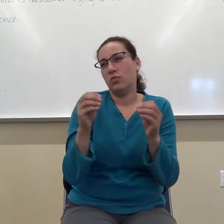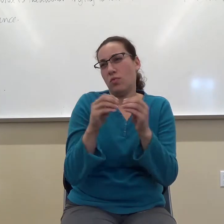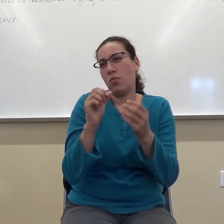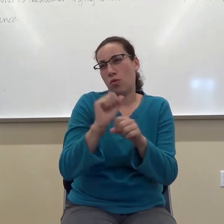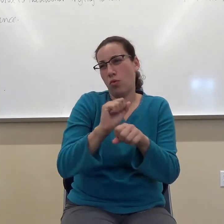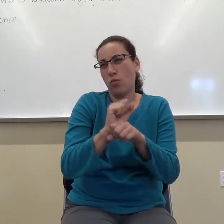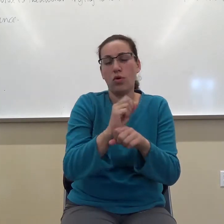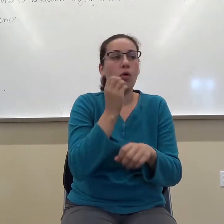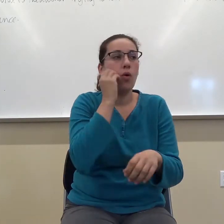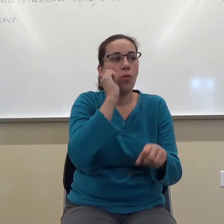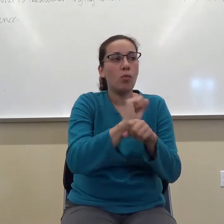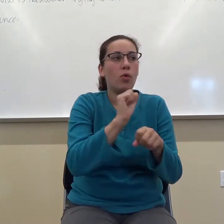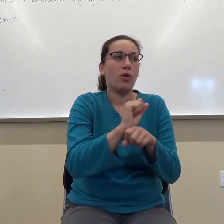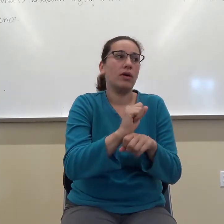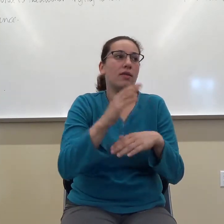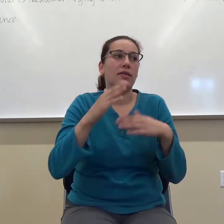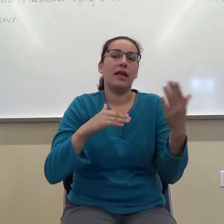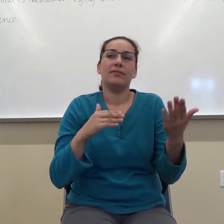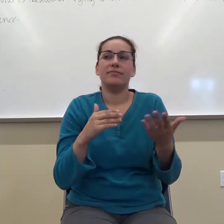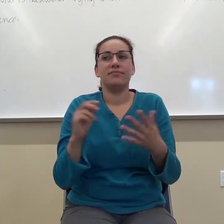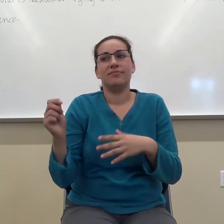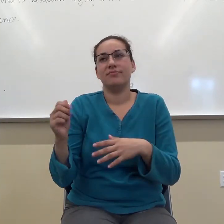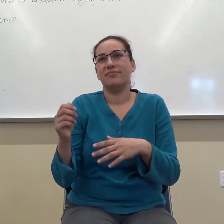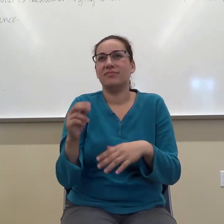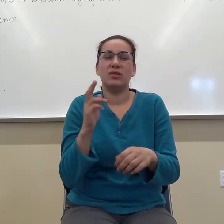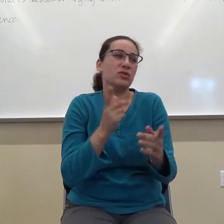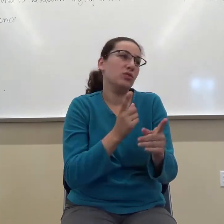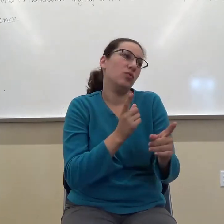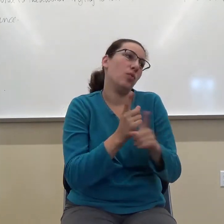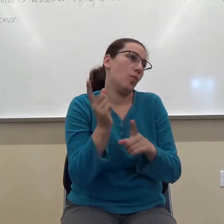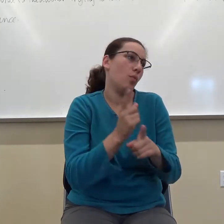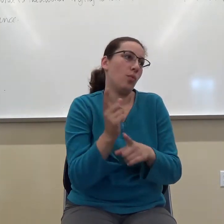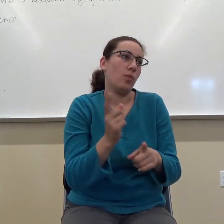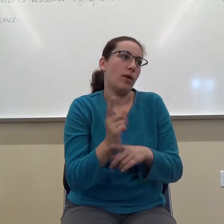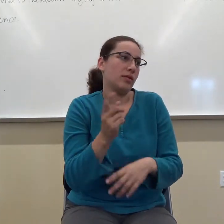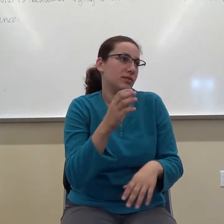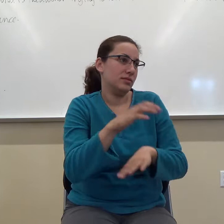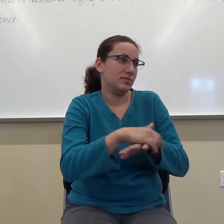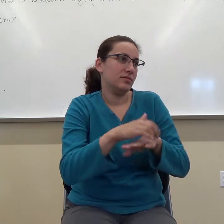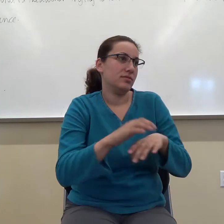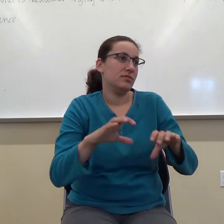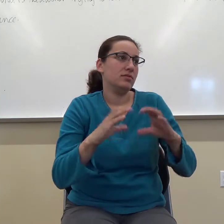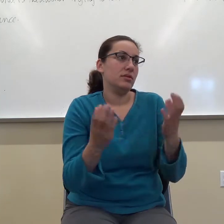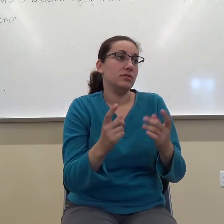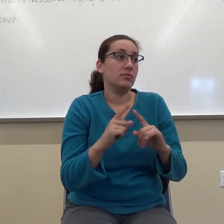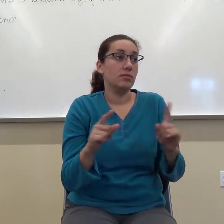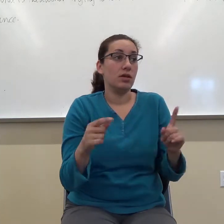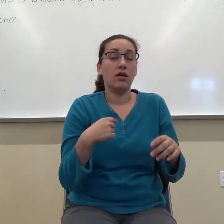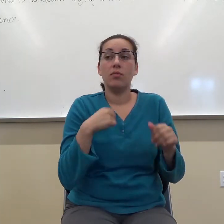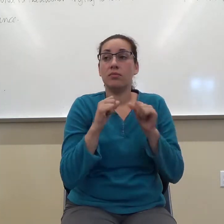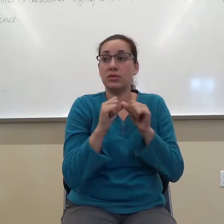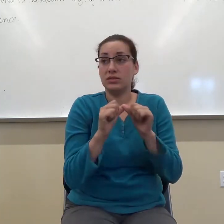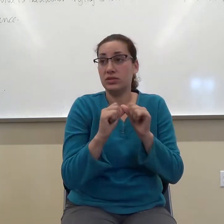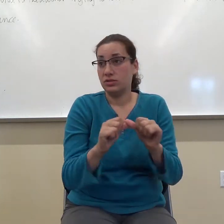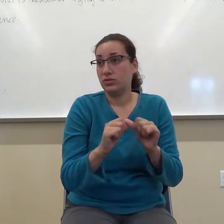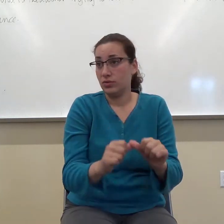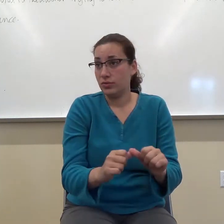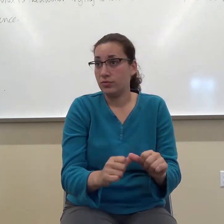than Lorraine Fleming does. I am going to keep going. I'm going to stick to my syllabus. We are going to go